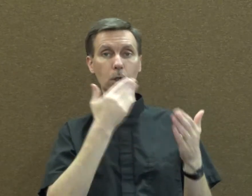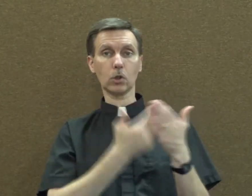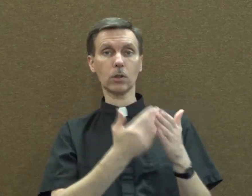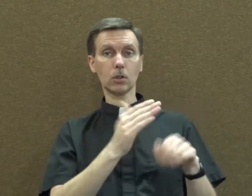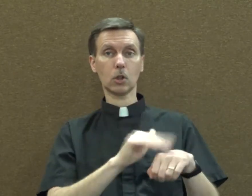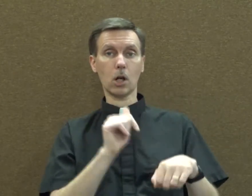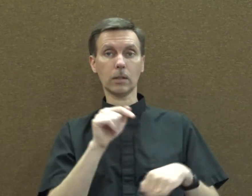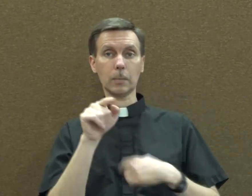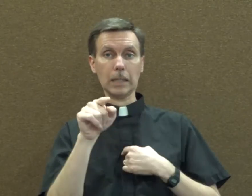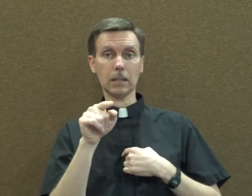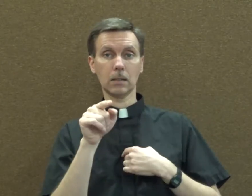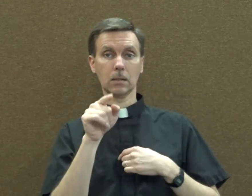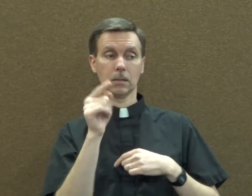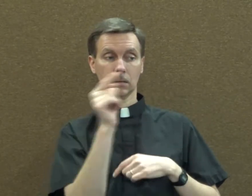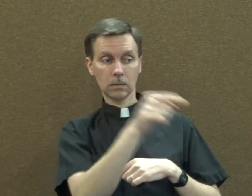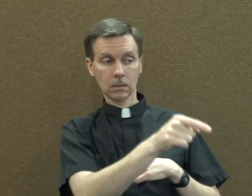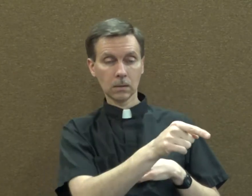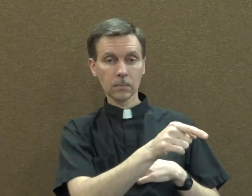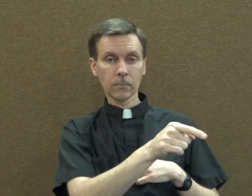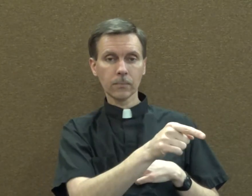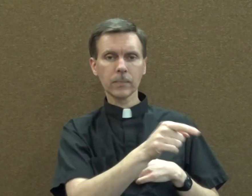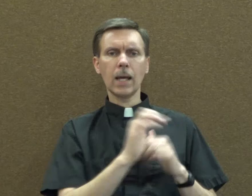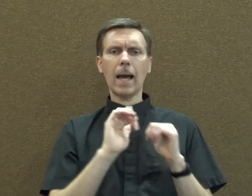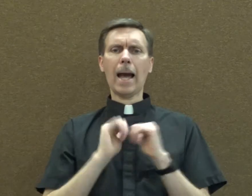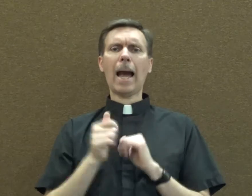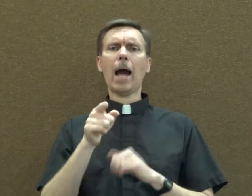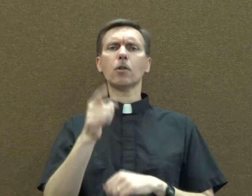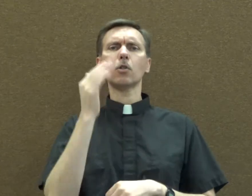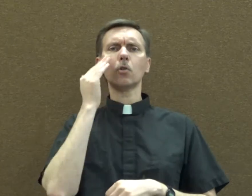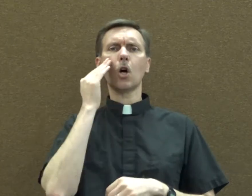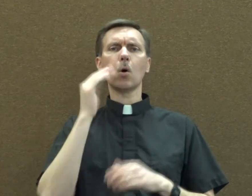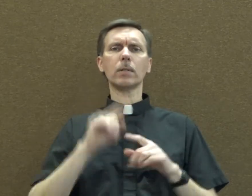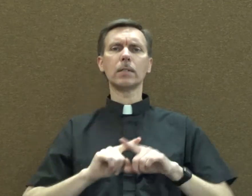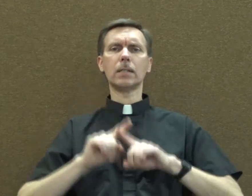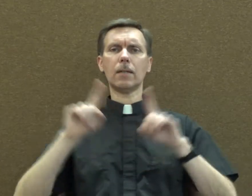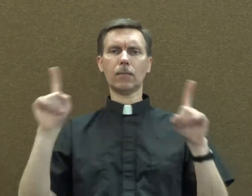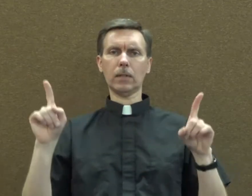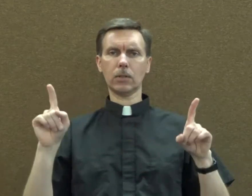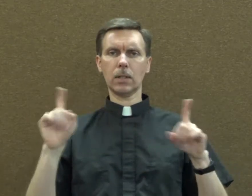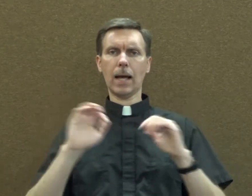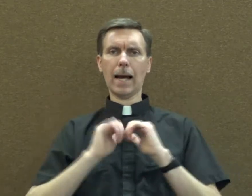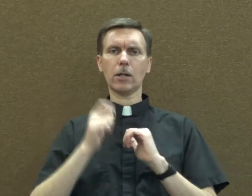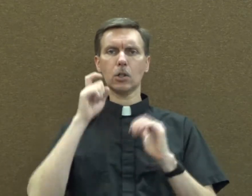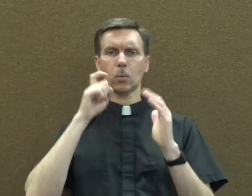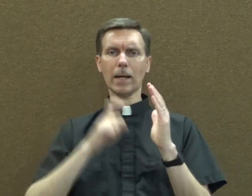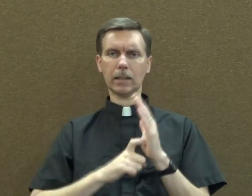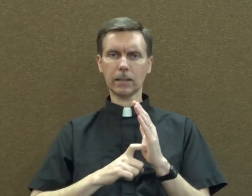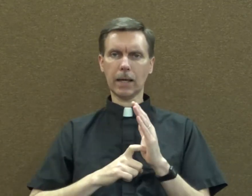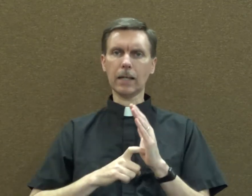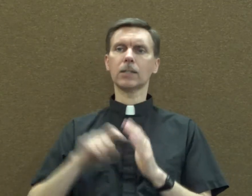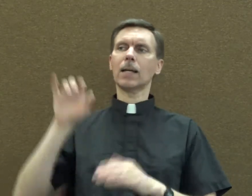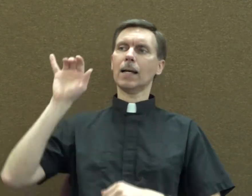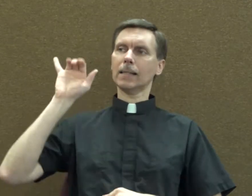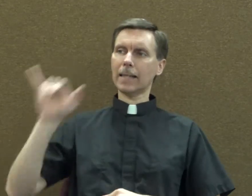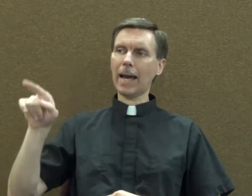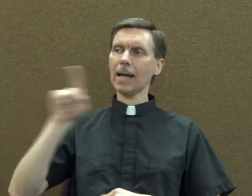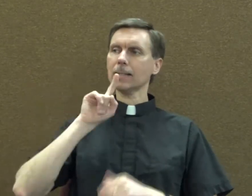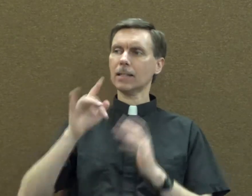good calling me. How do you know the difference? How do you recognize? That